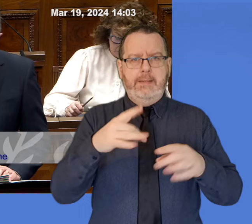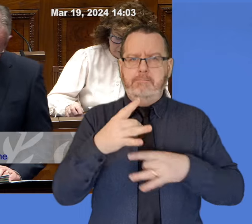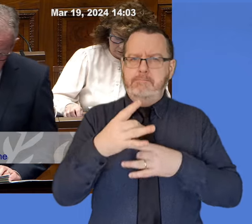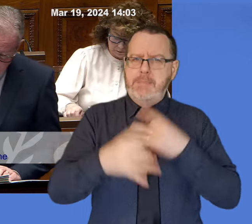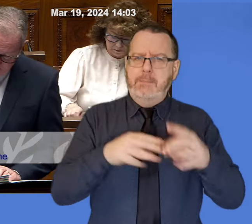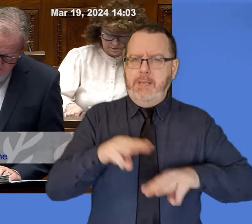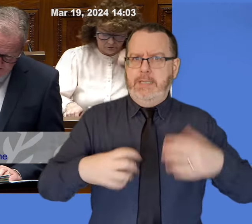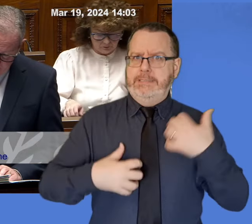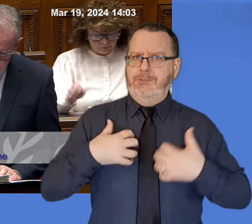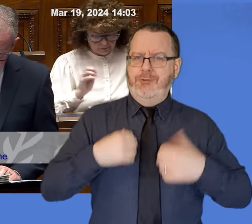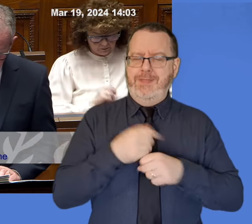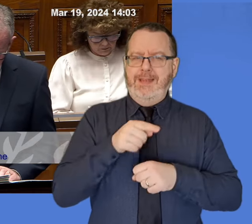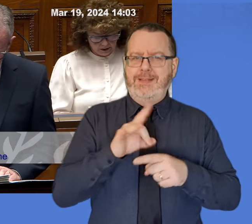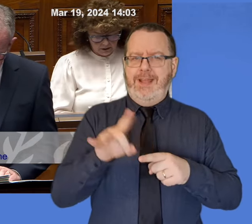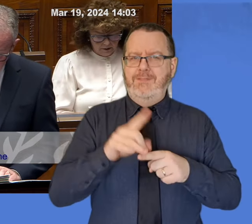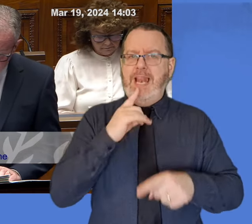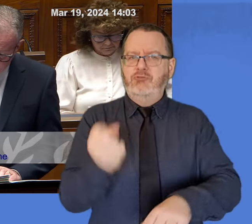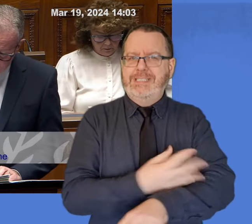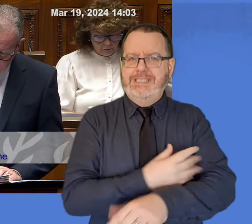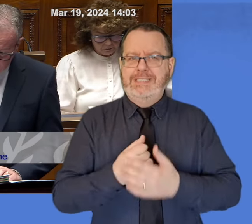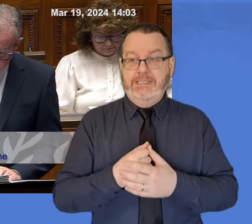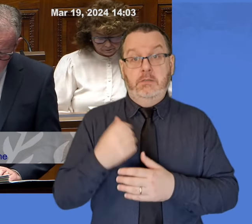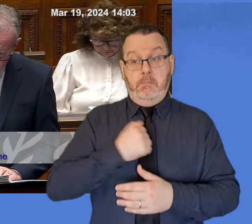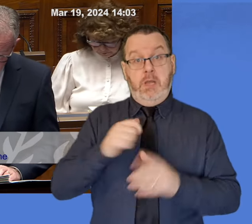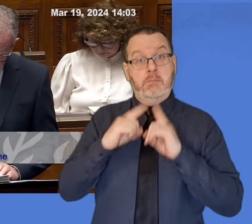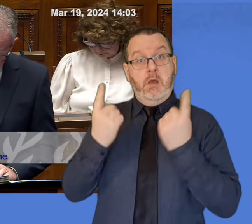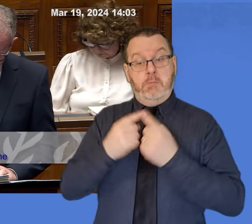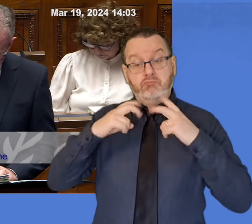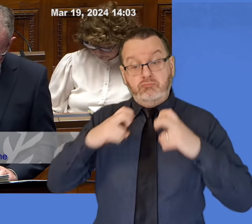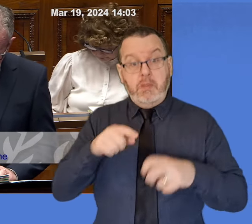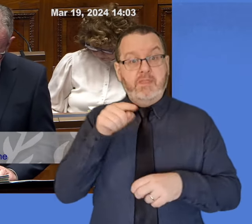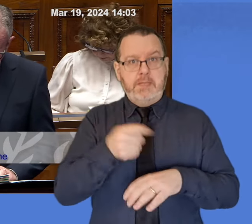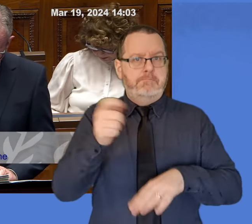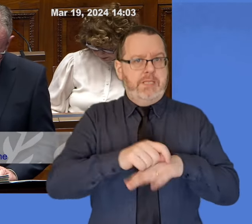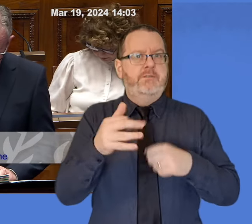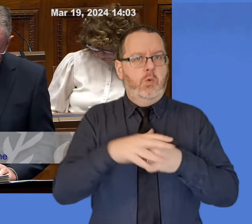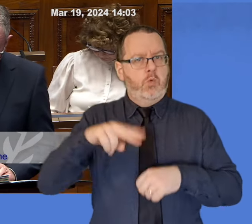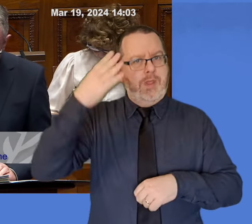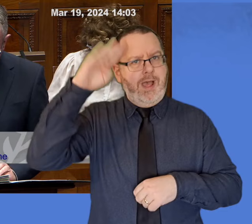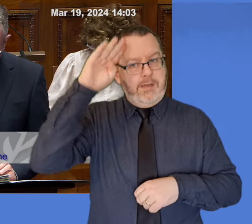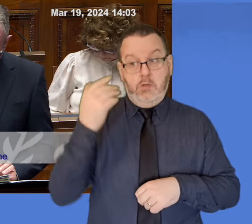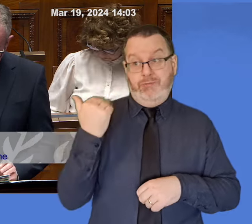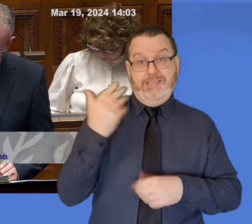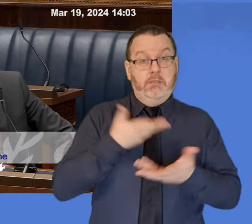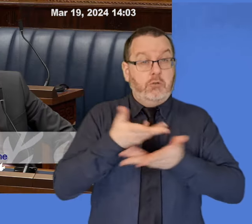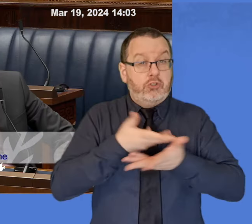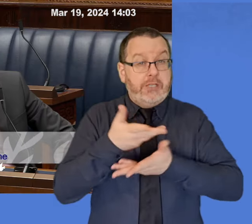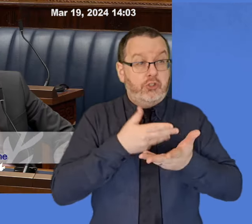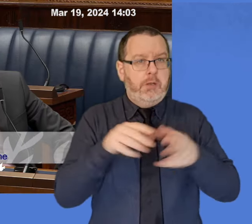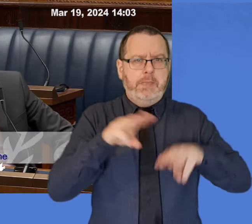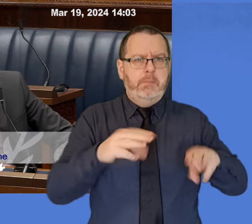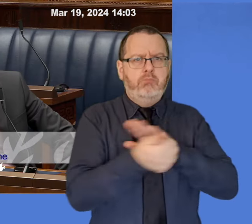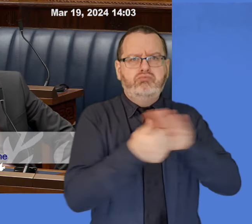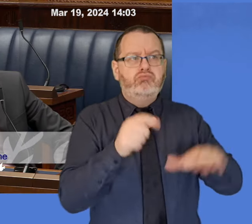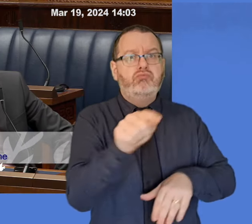research commissioned by the Department identified this type of scheme as the optimal form of support for the North and in the recent consultation confirmed it as the preferred